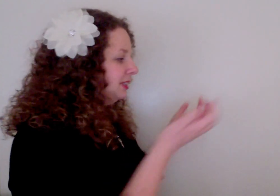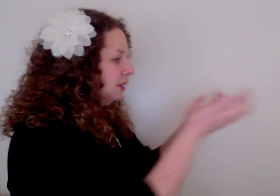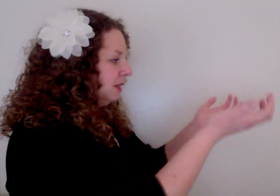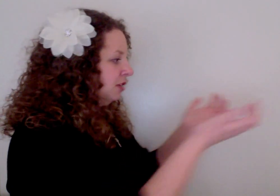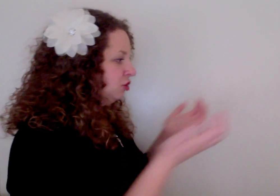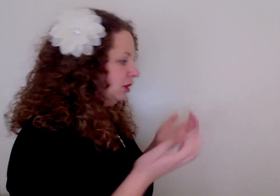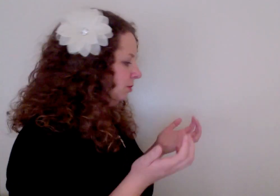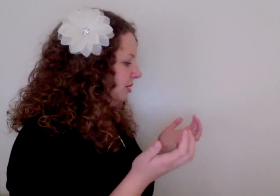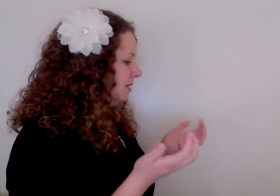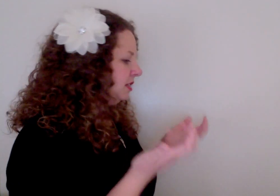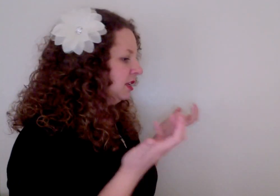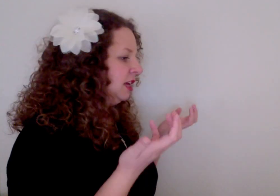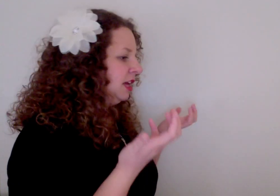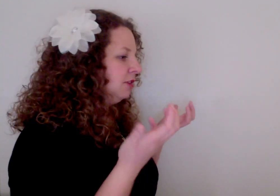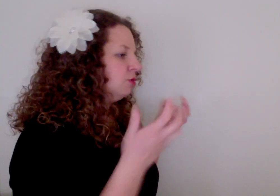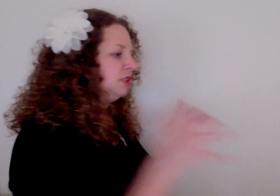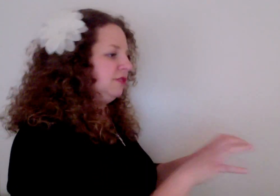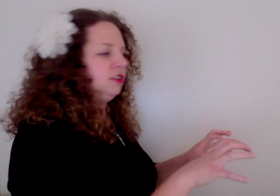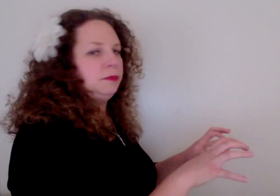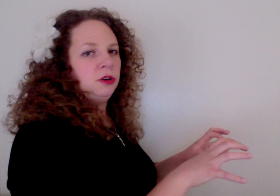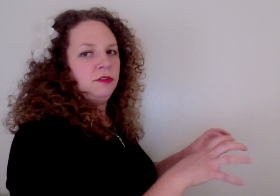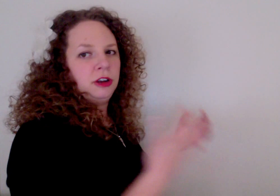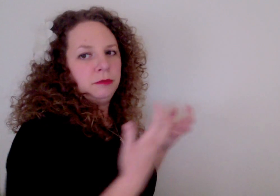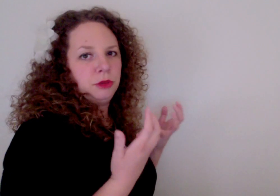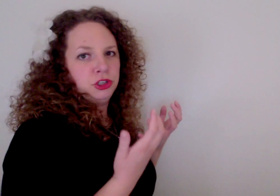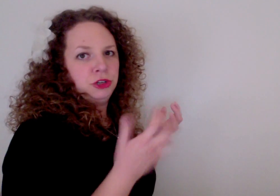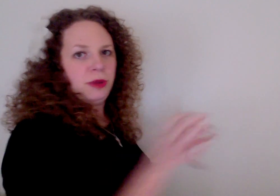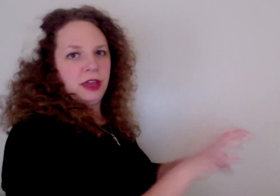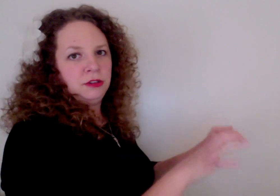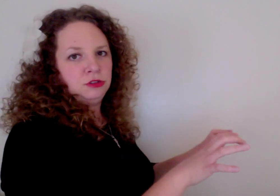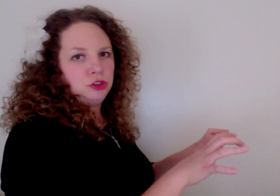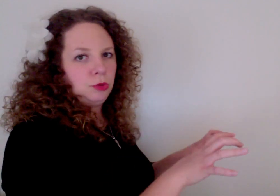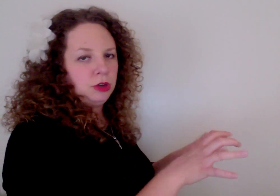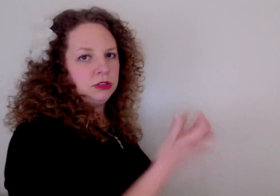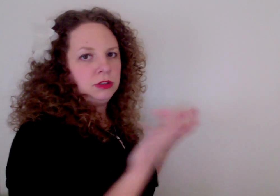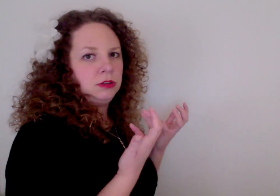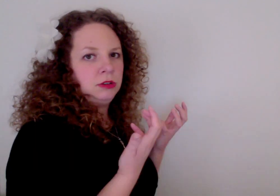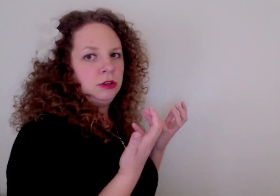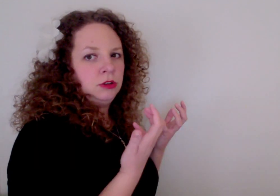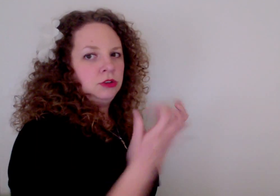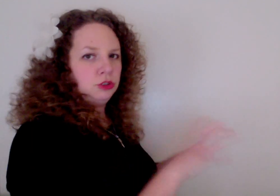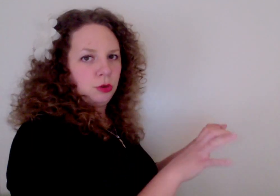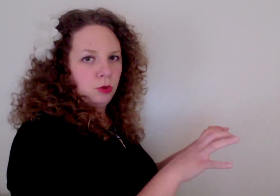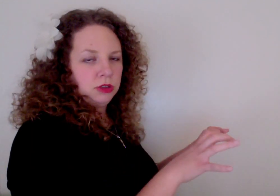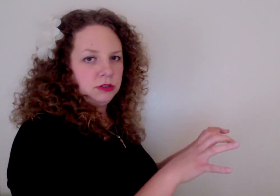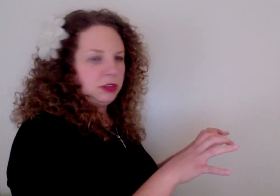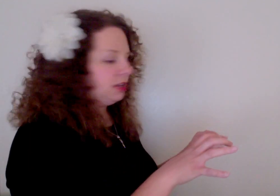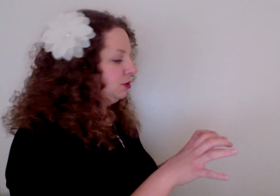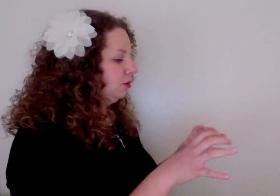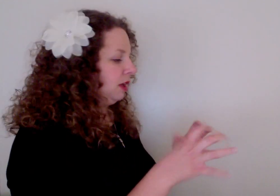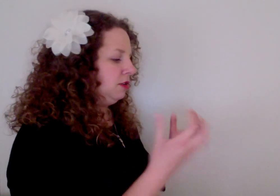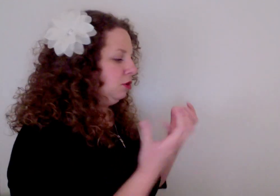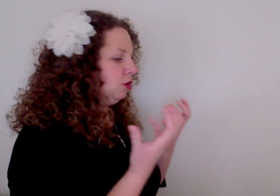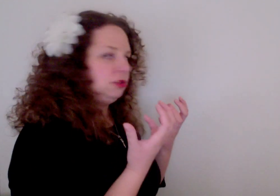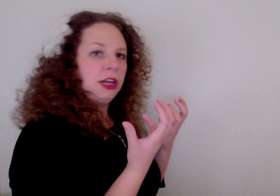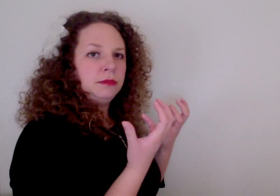same hand shape where you ended. You're going to flip it over and push it away. Don't want. Don't want. Okay, so at no time does